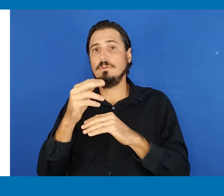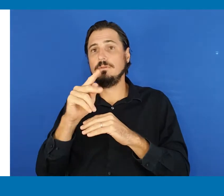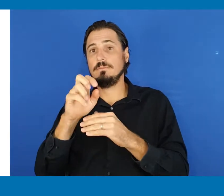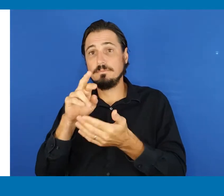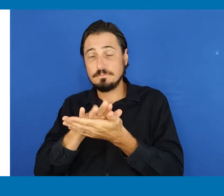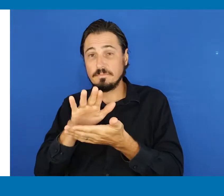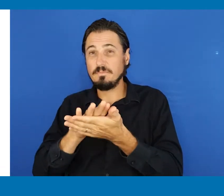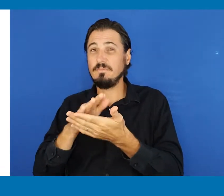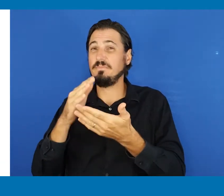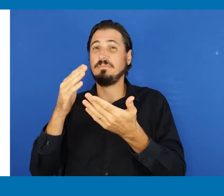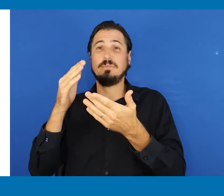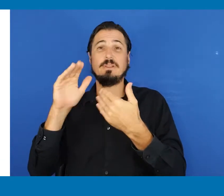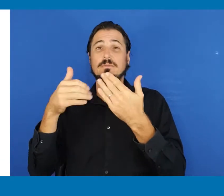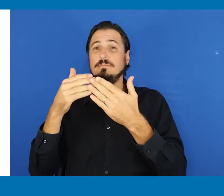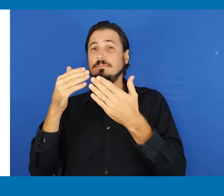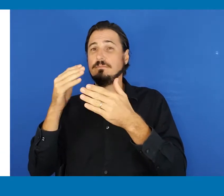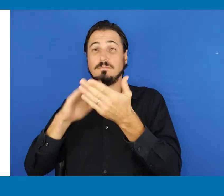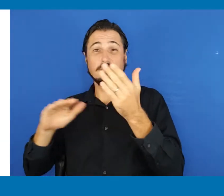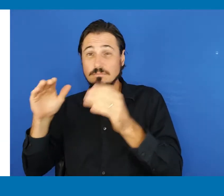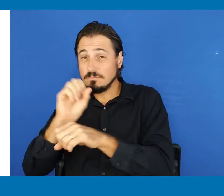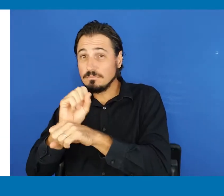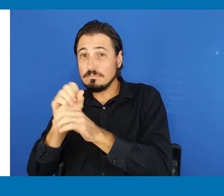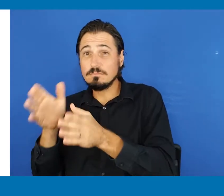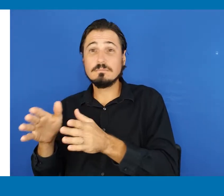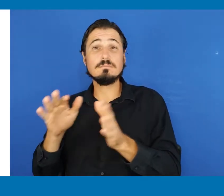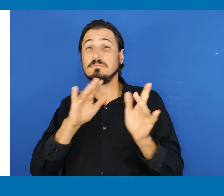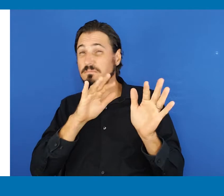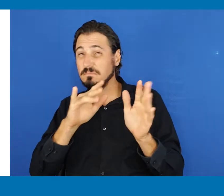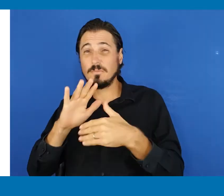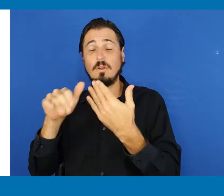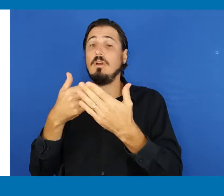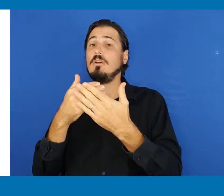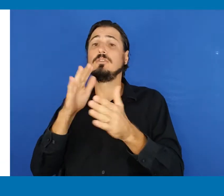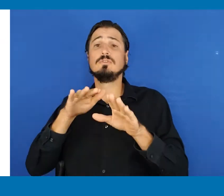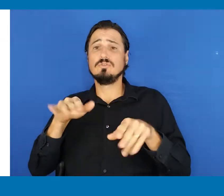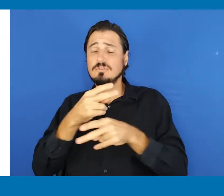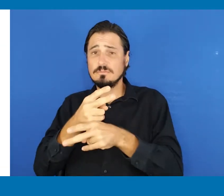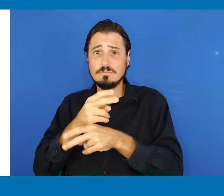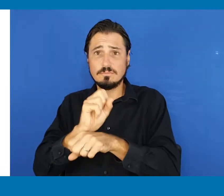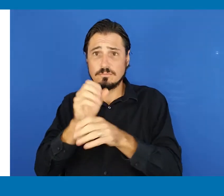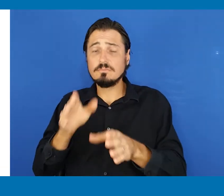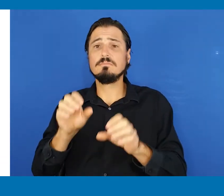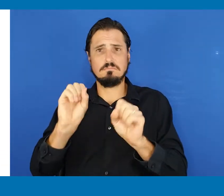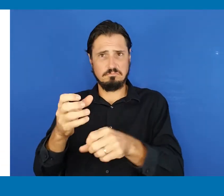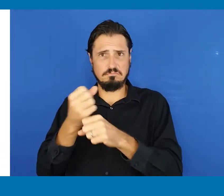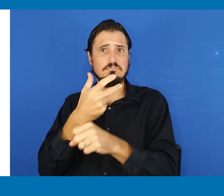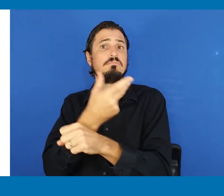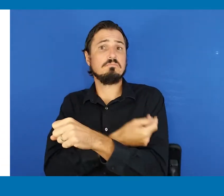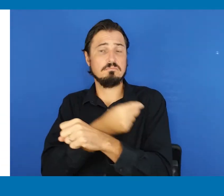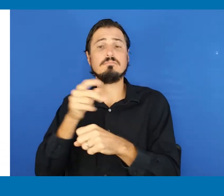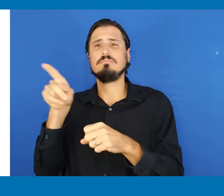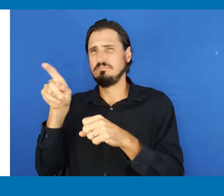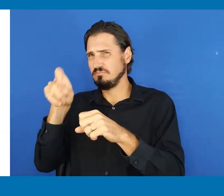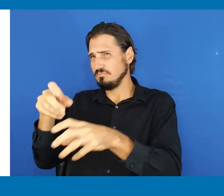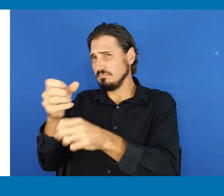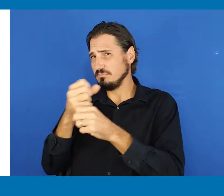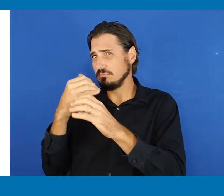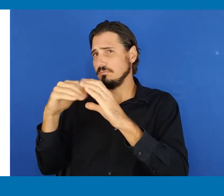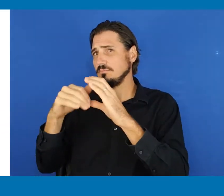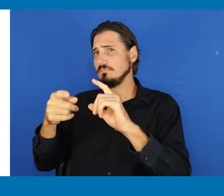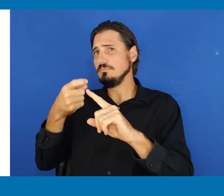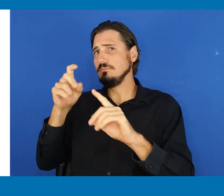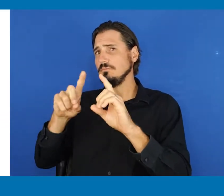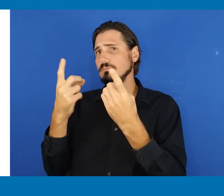plus post-secondary educators and staff, and child care workers are eligible to be vaccinated. These